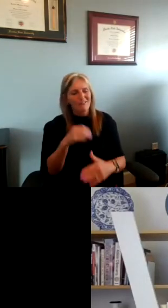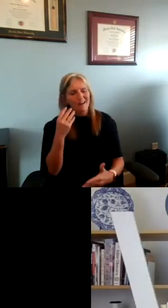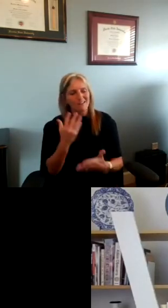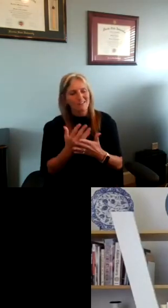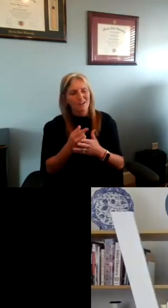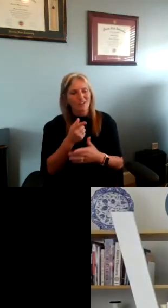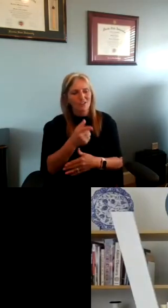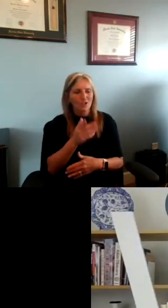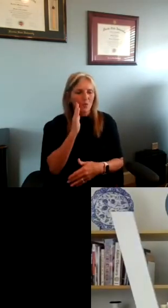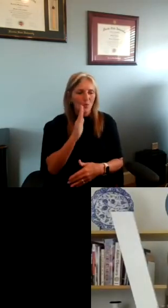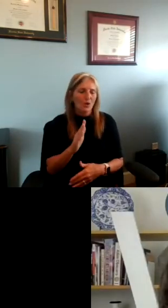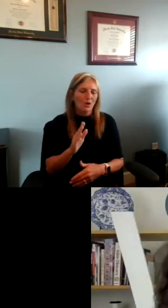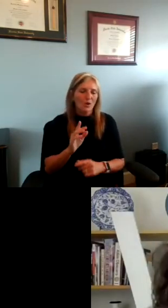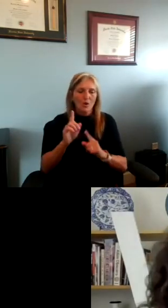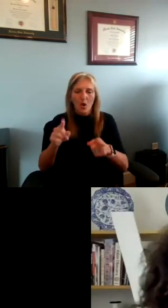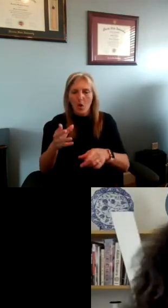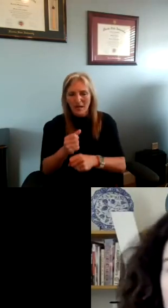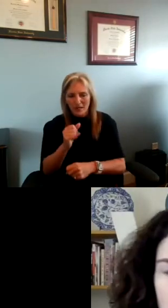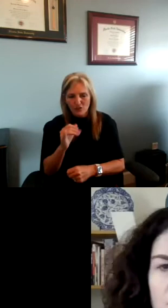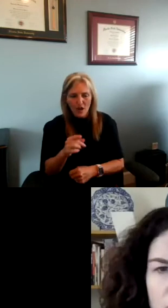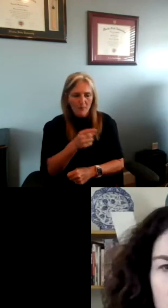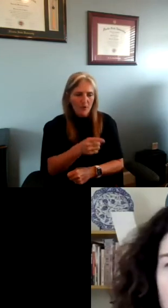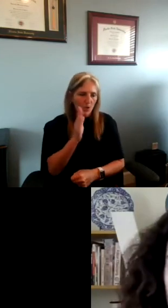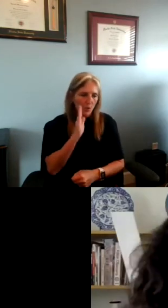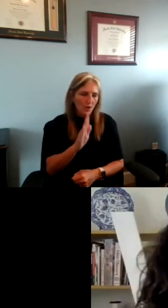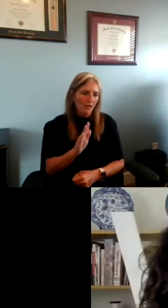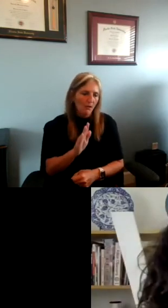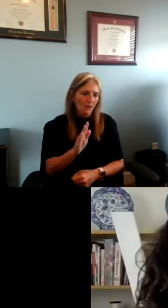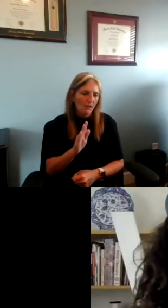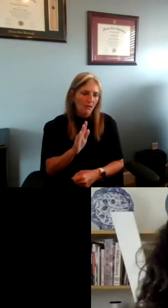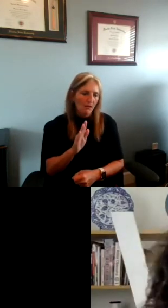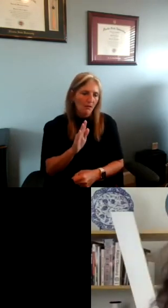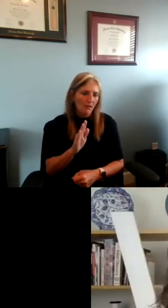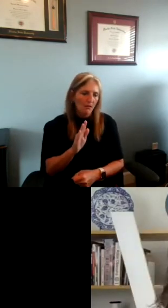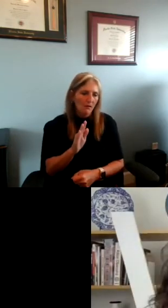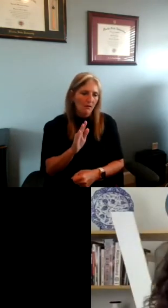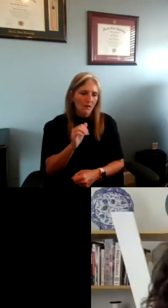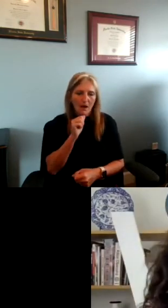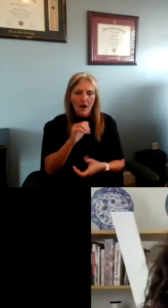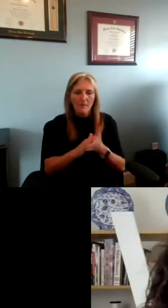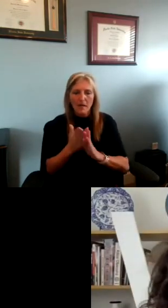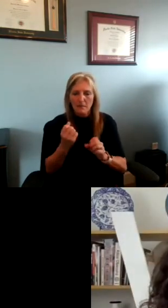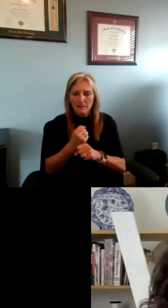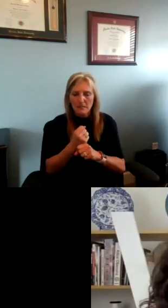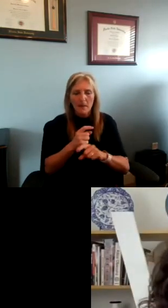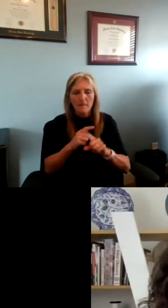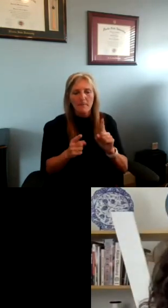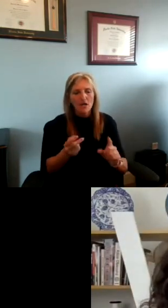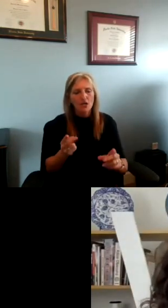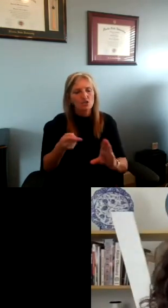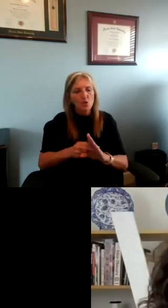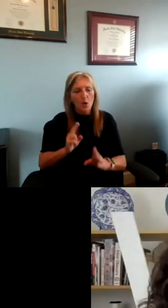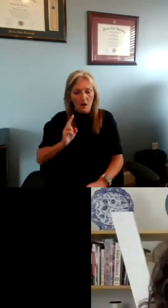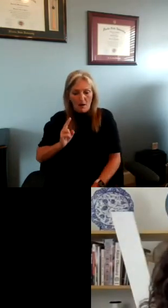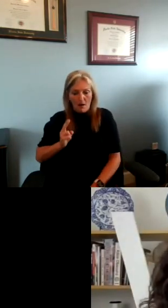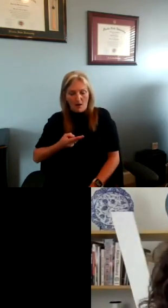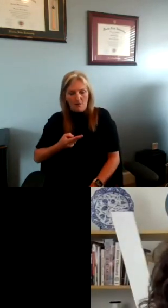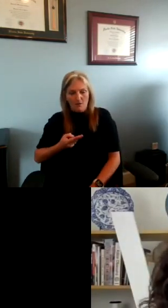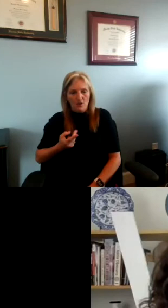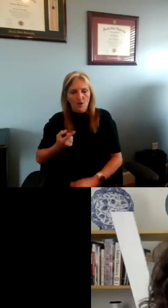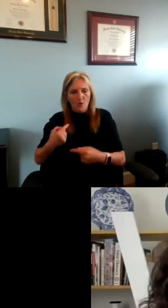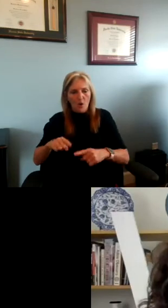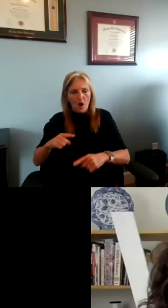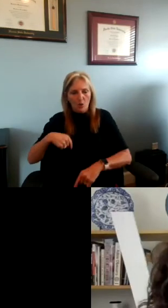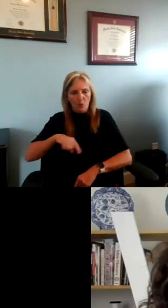succeed, you're going to have a job, you're going to be one of the ones that doesn't become a statistic, but join us as we try to